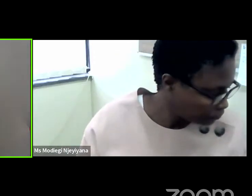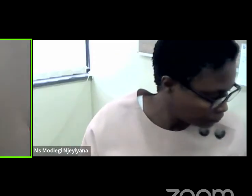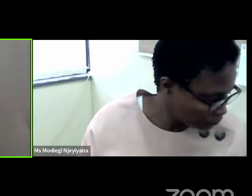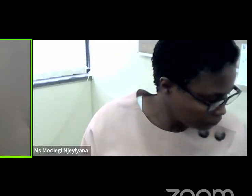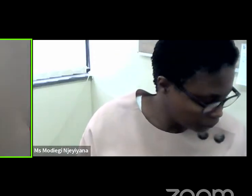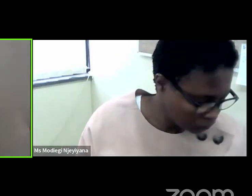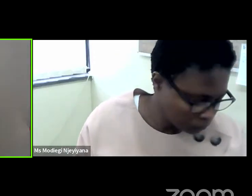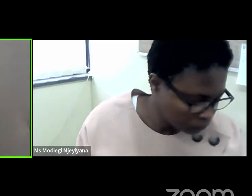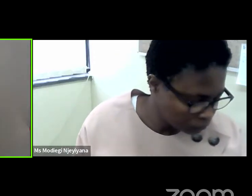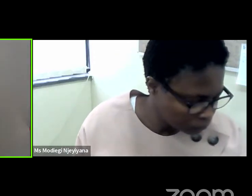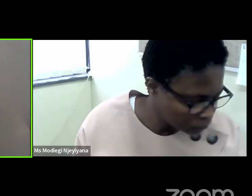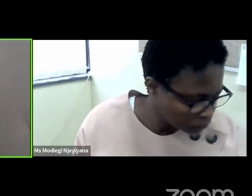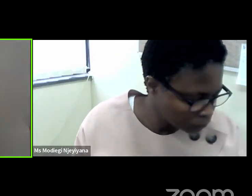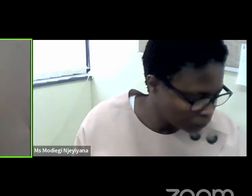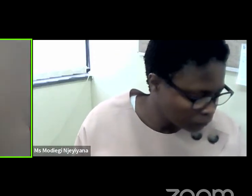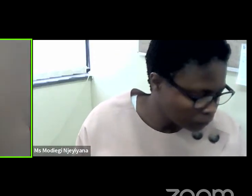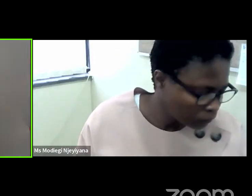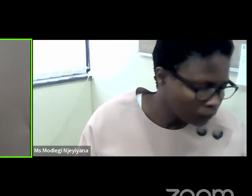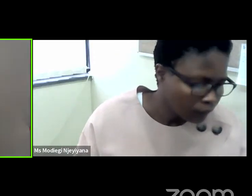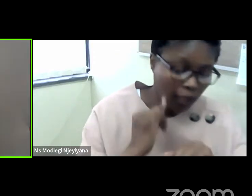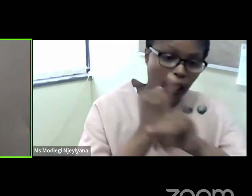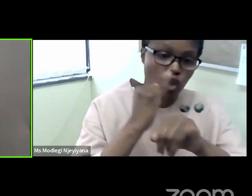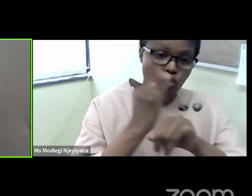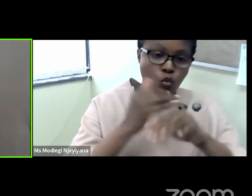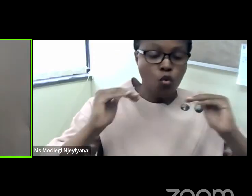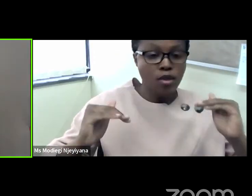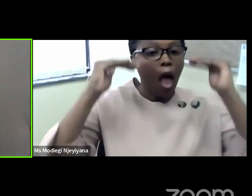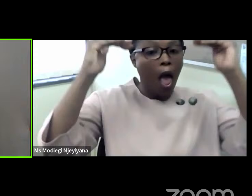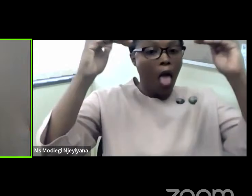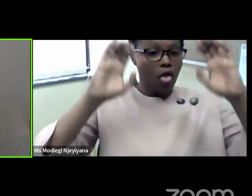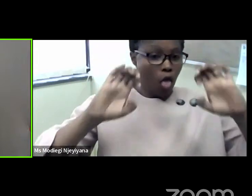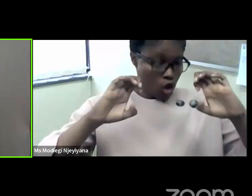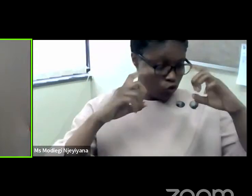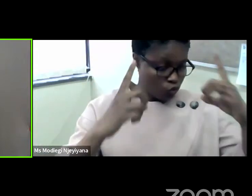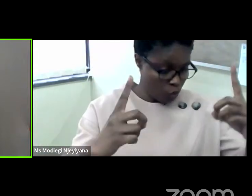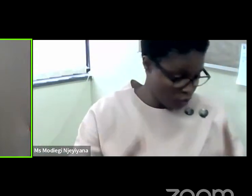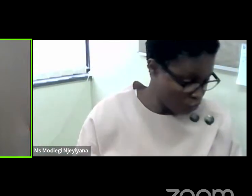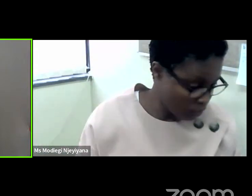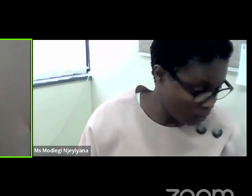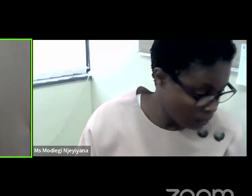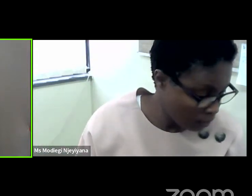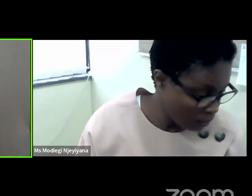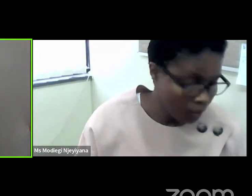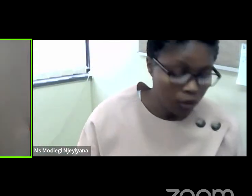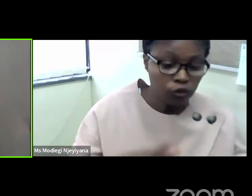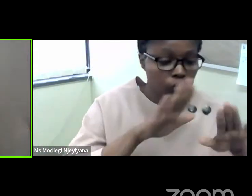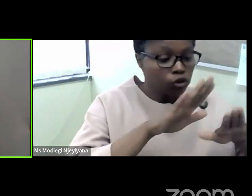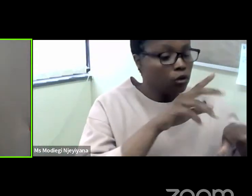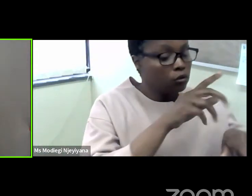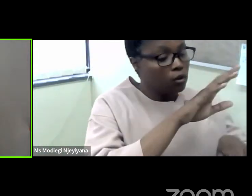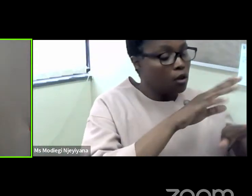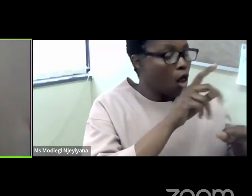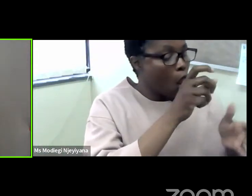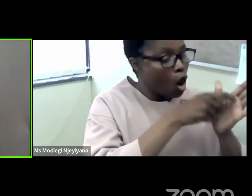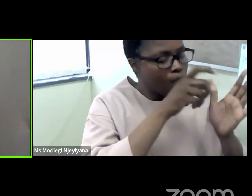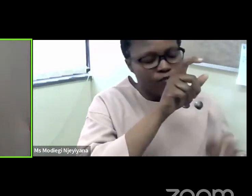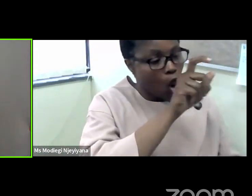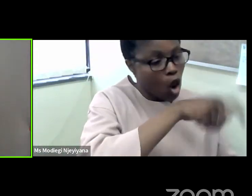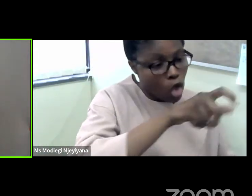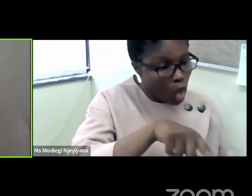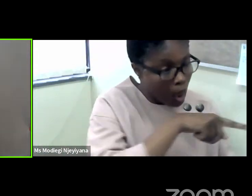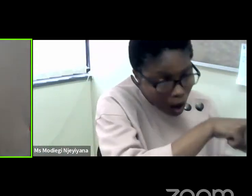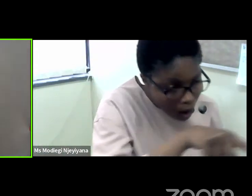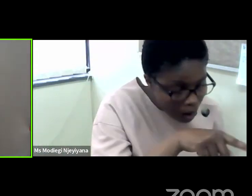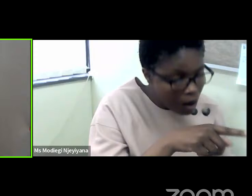Okay, so that was basic education. Let's look at some of the challenges that the institutions of higher